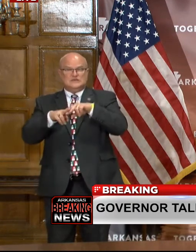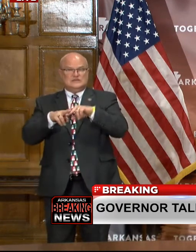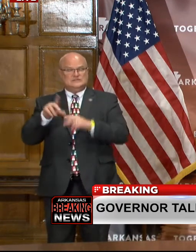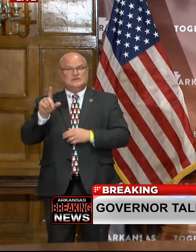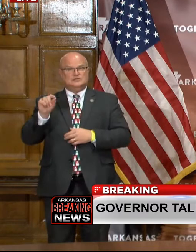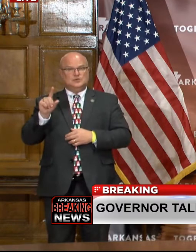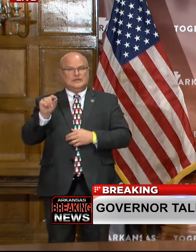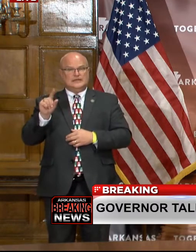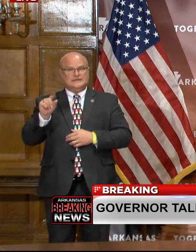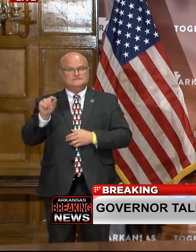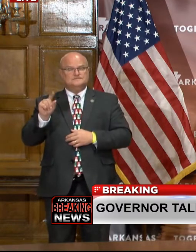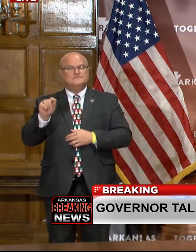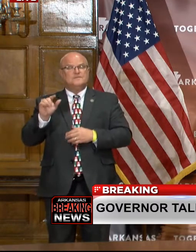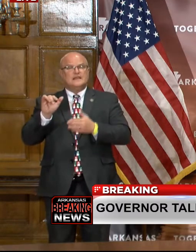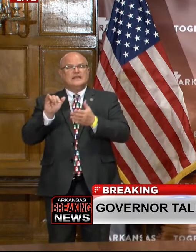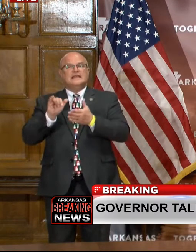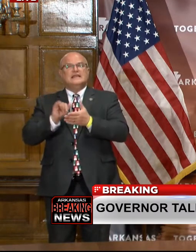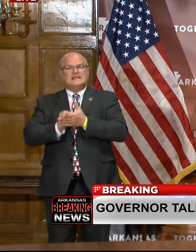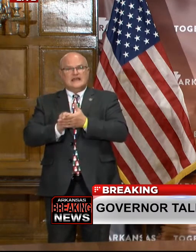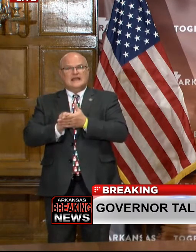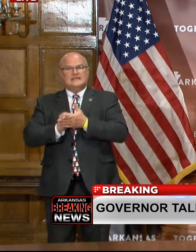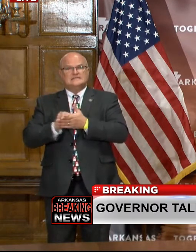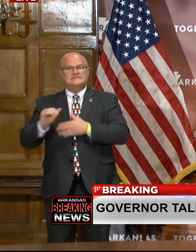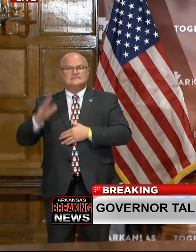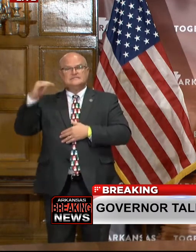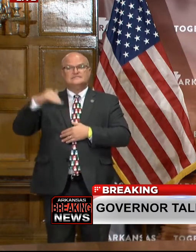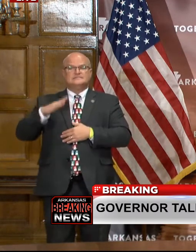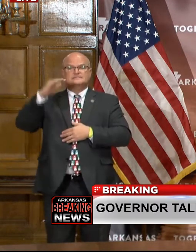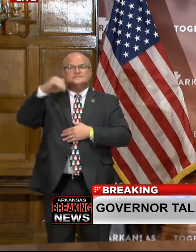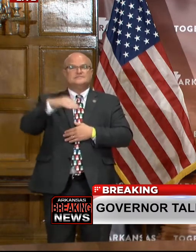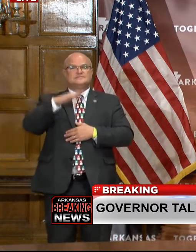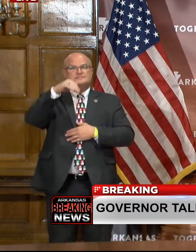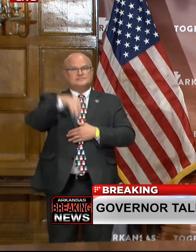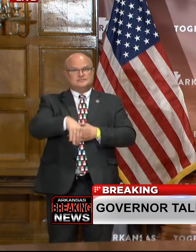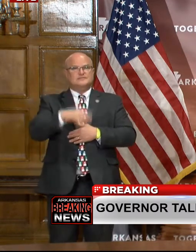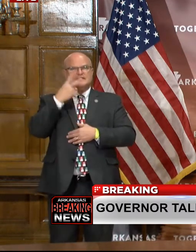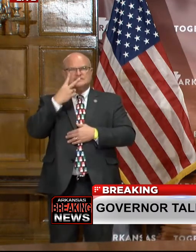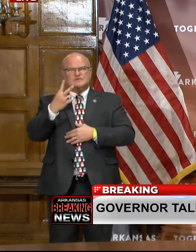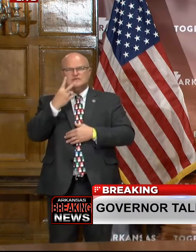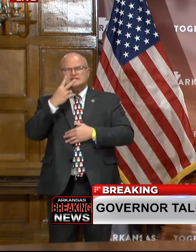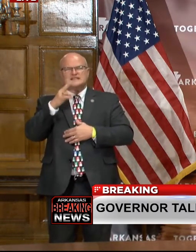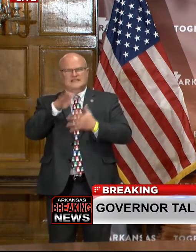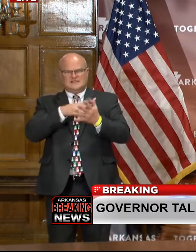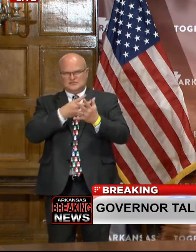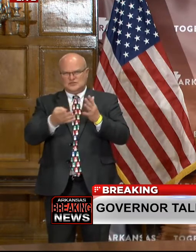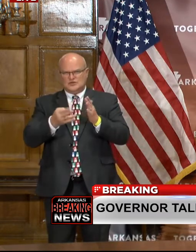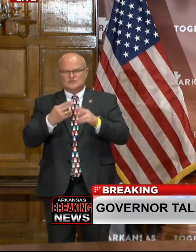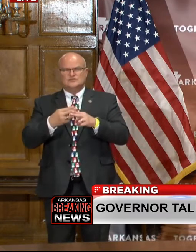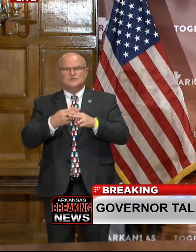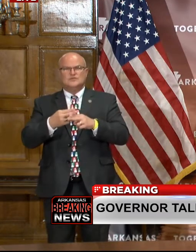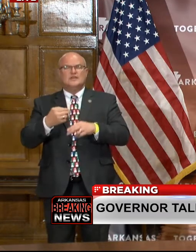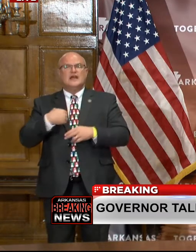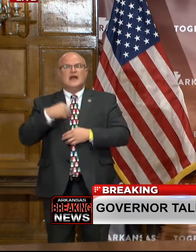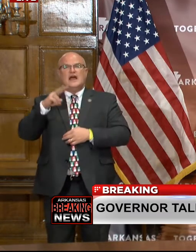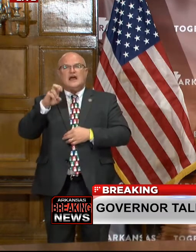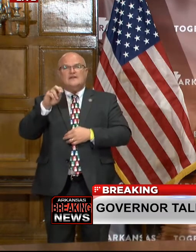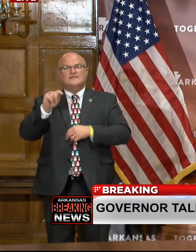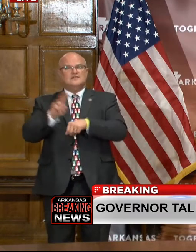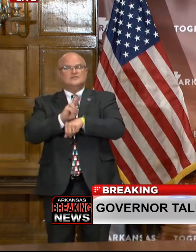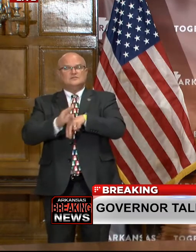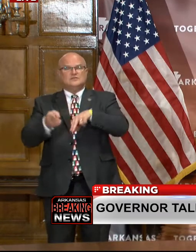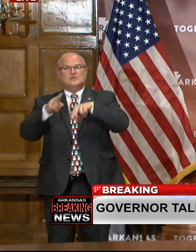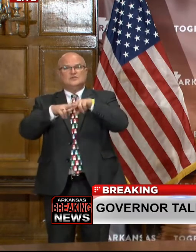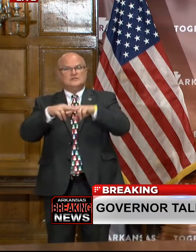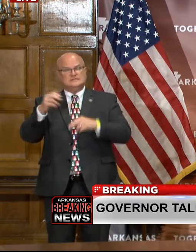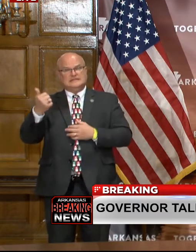20, which has been up and down through this week, as you'll see when we get to that chart. Our ventilator use has increased